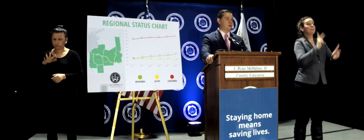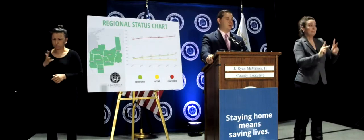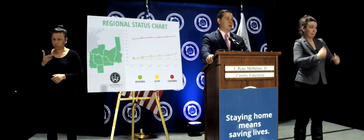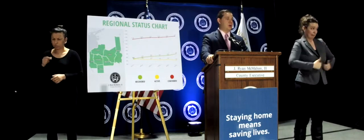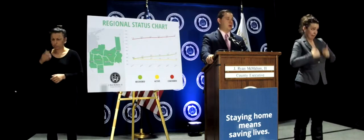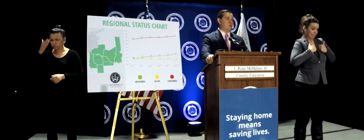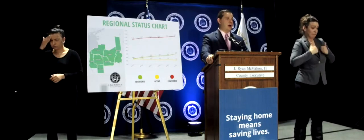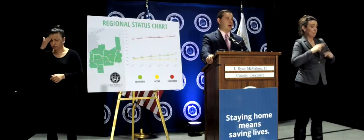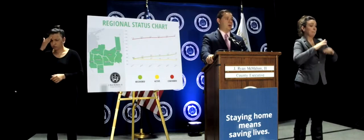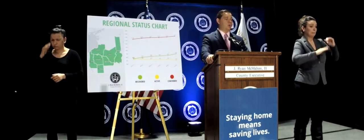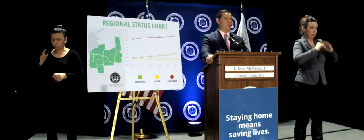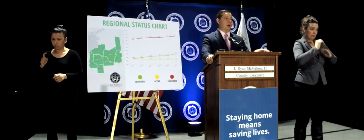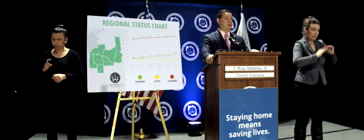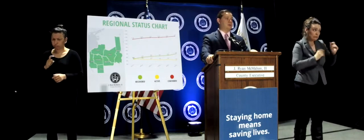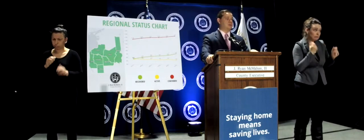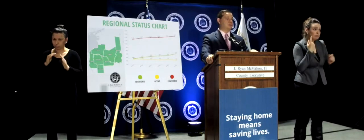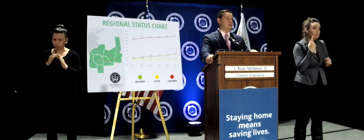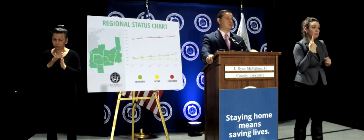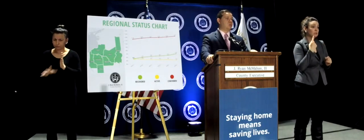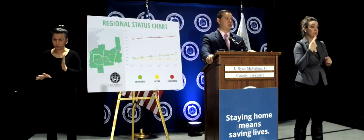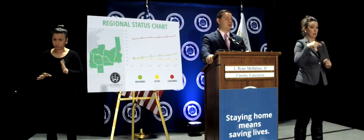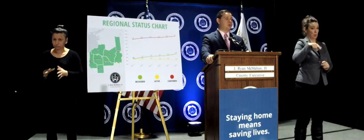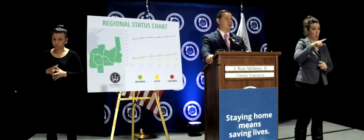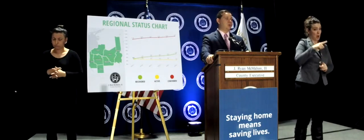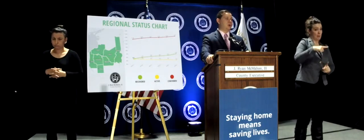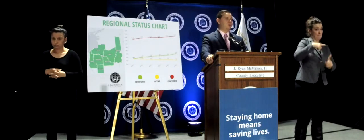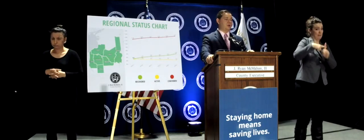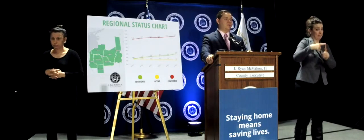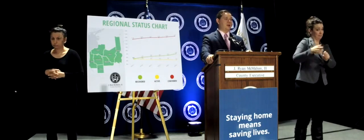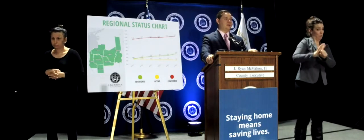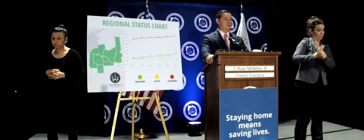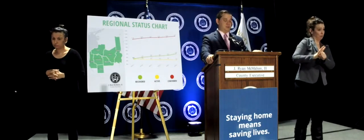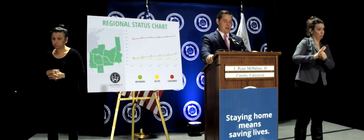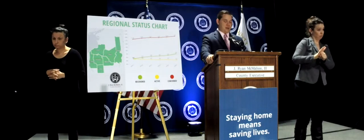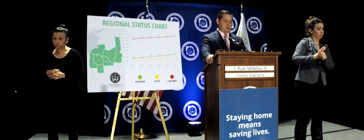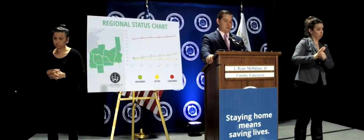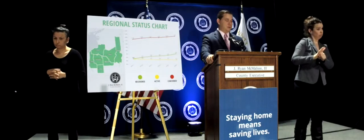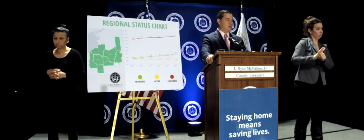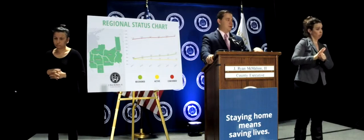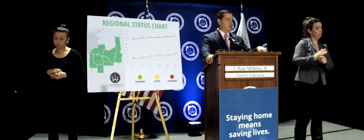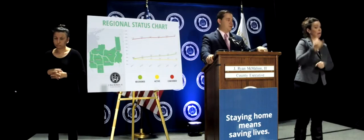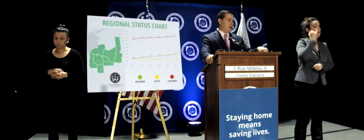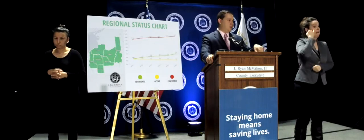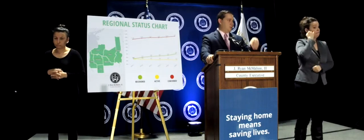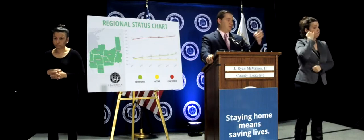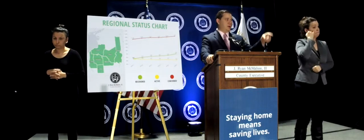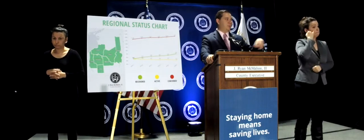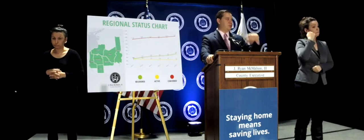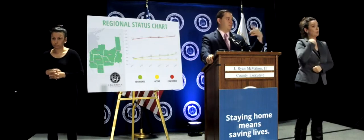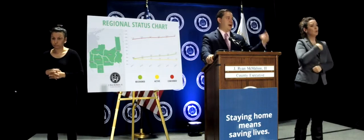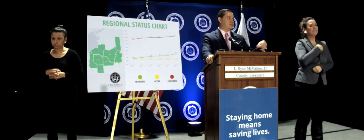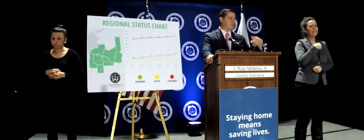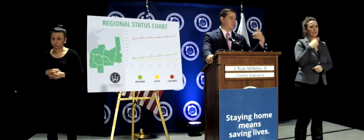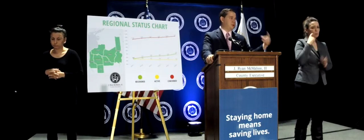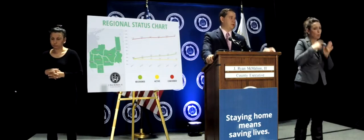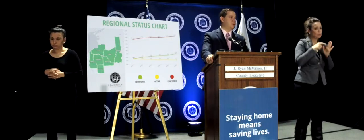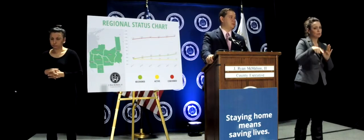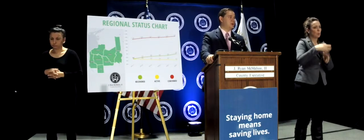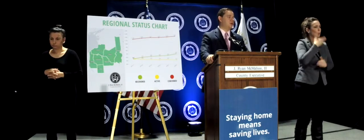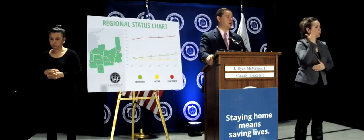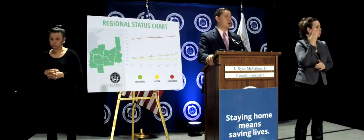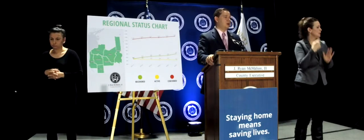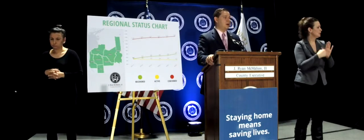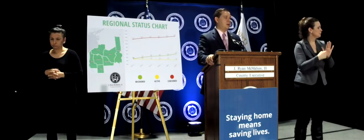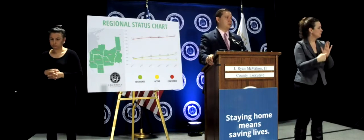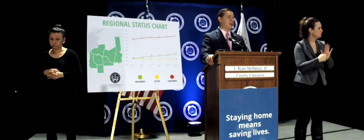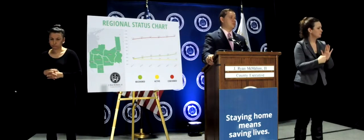positive. Why we knew if you're going to find asymptomatics, you're going to find them where there's been a bunch of positives, right? And